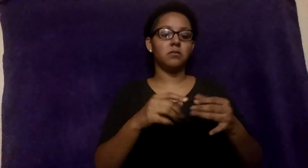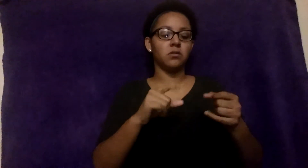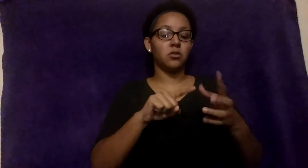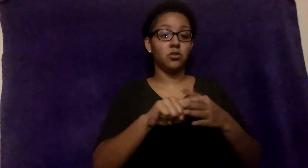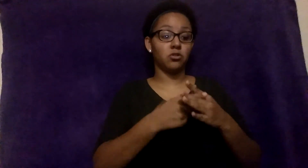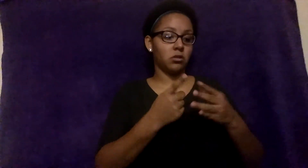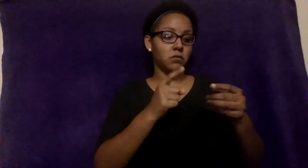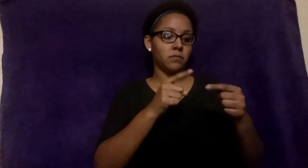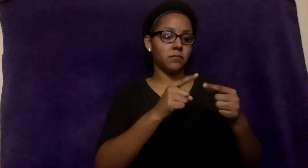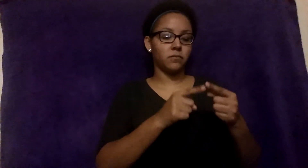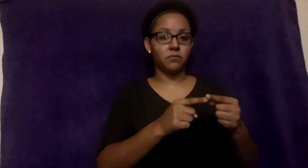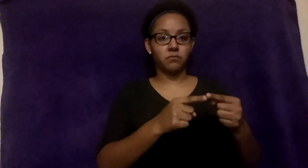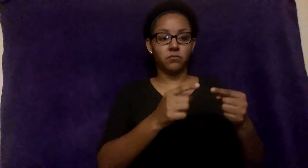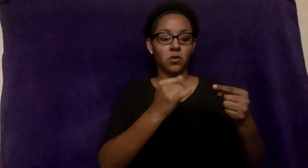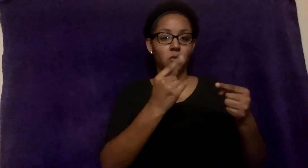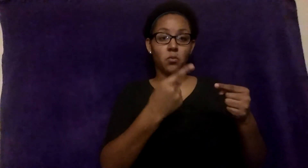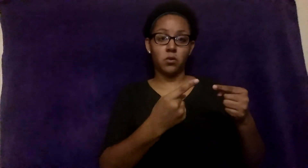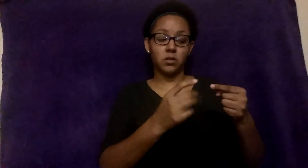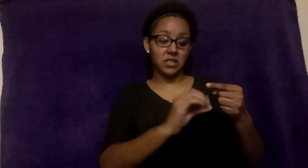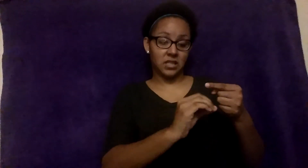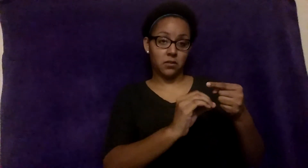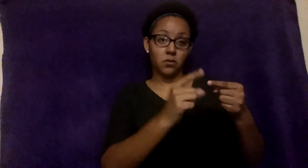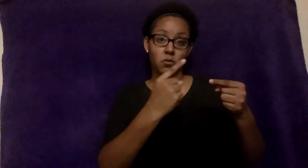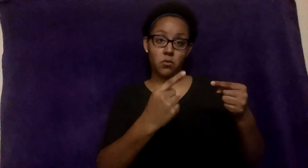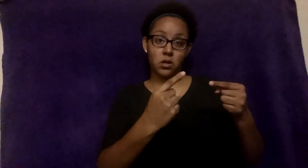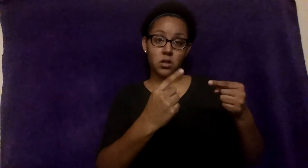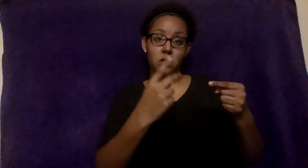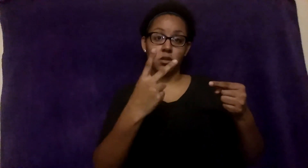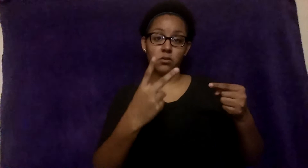1, 2, 3,